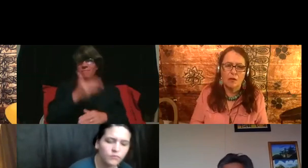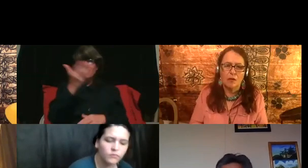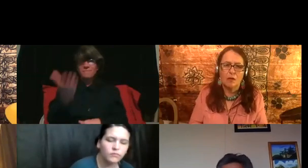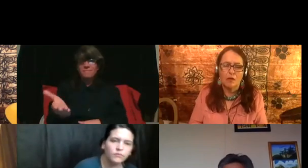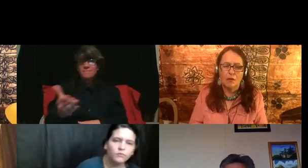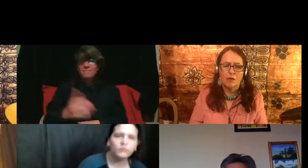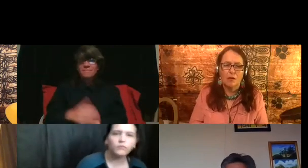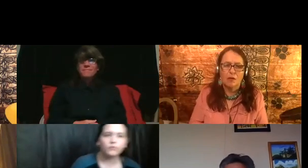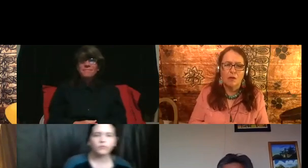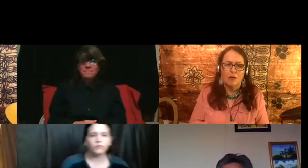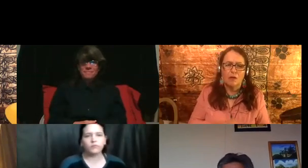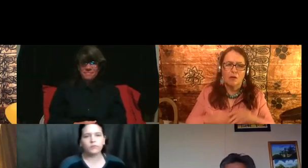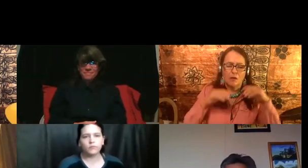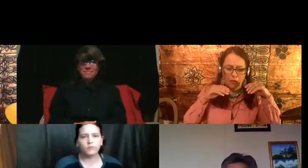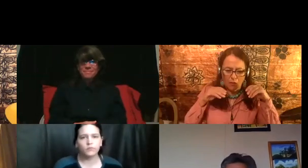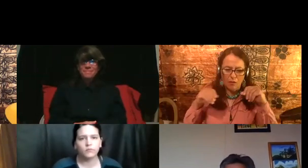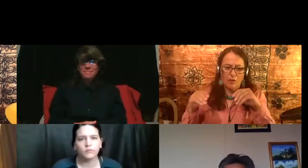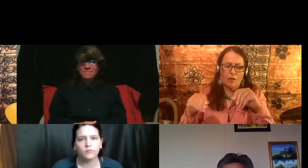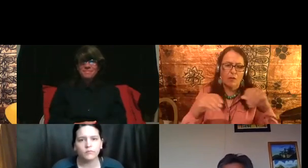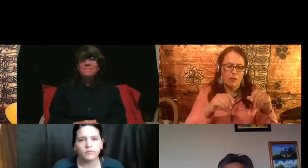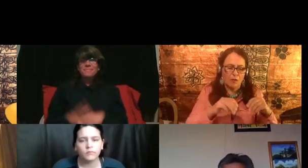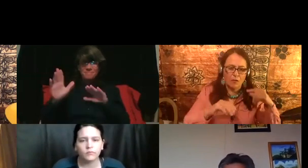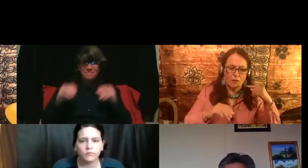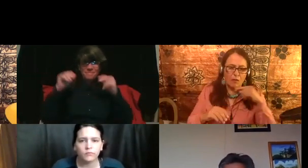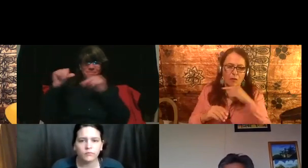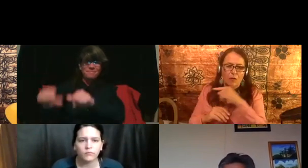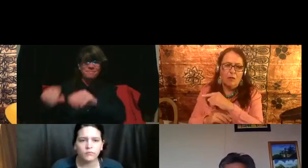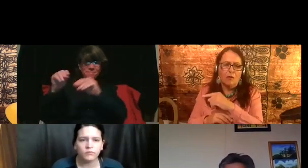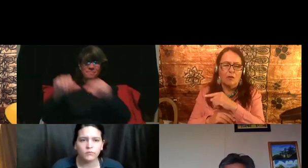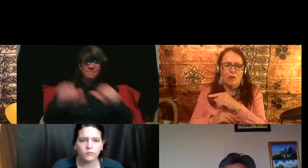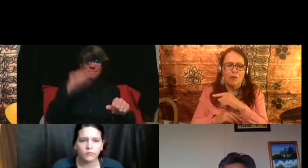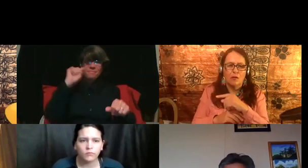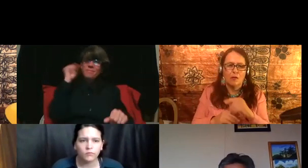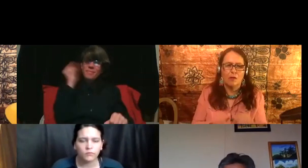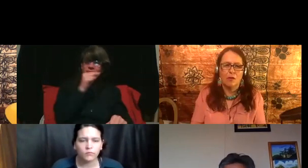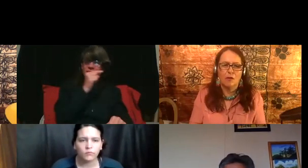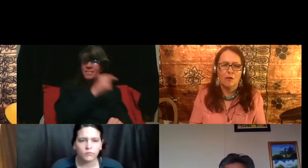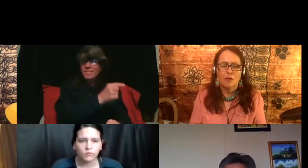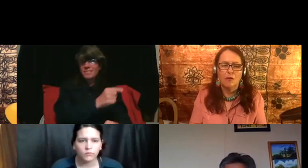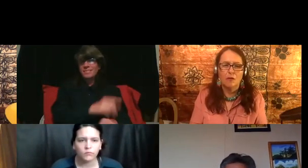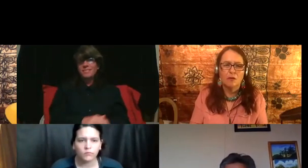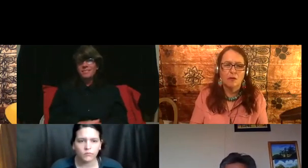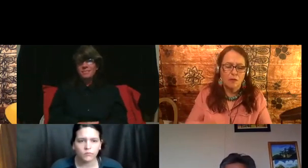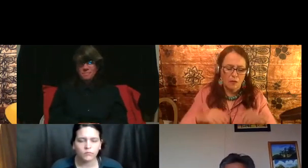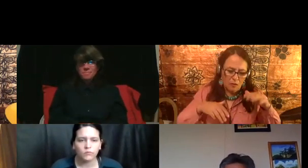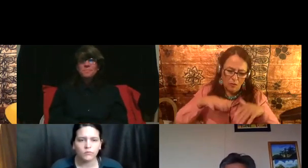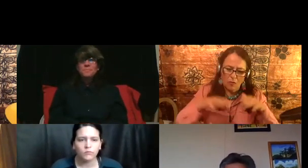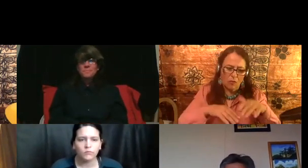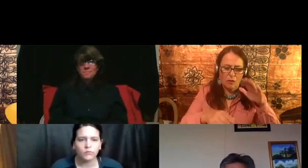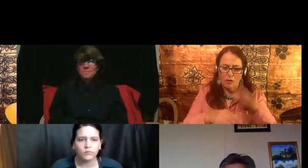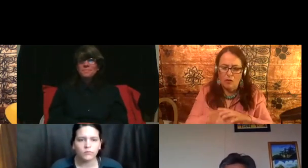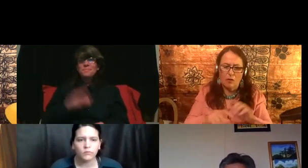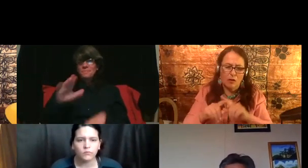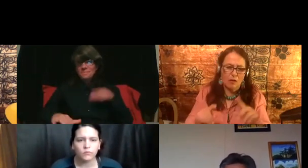dinatki nako ako na shanga. Ga la inest aniye ako na shanga.